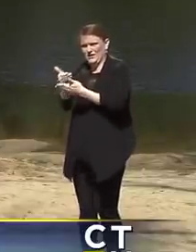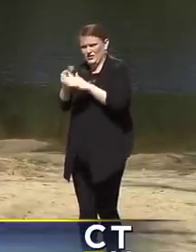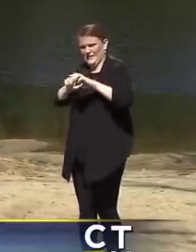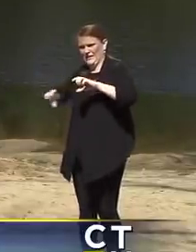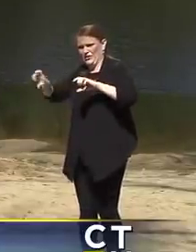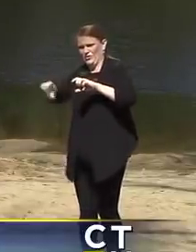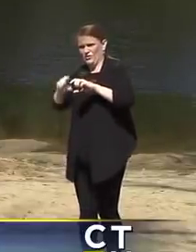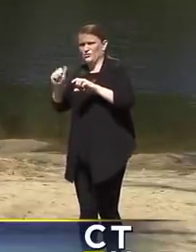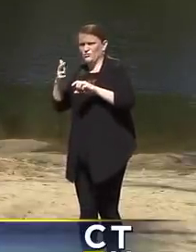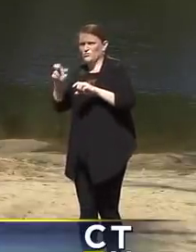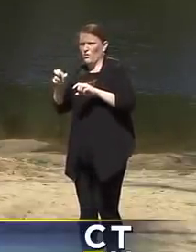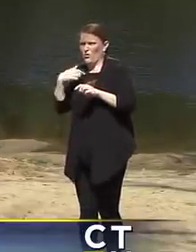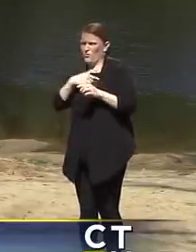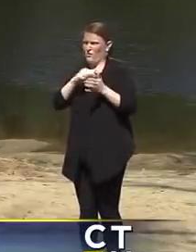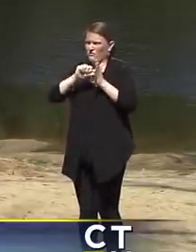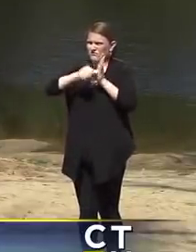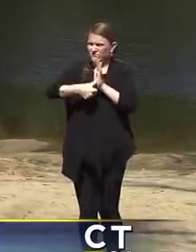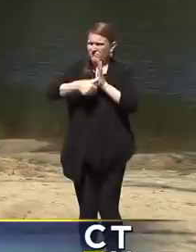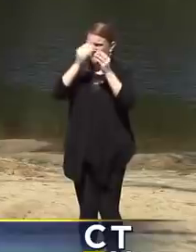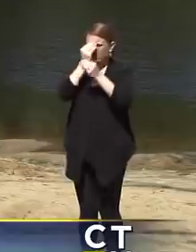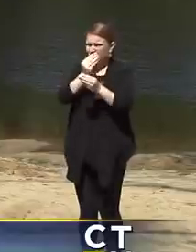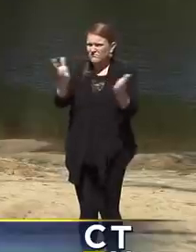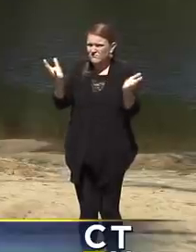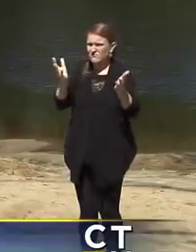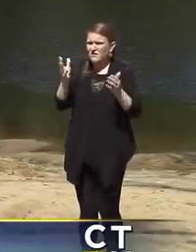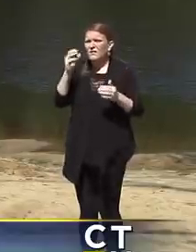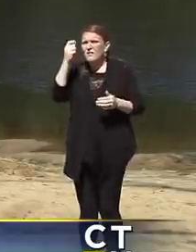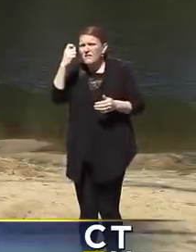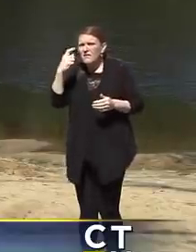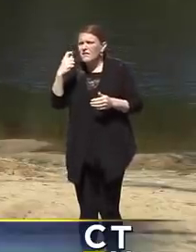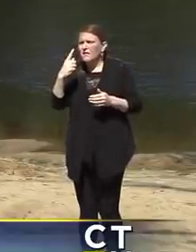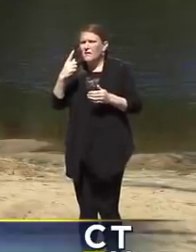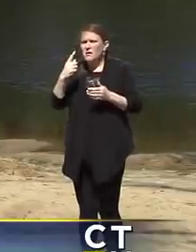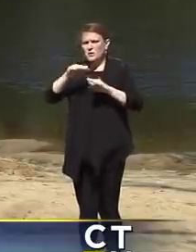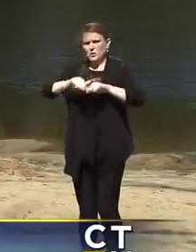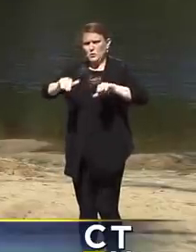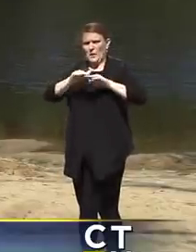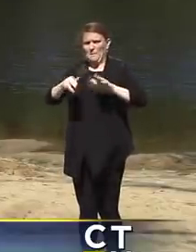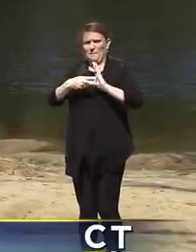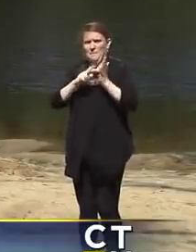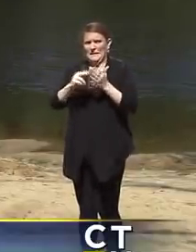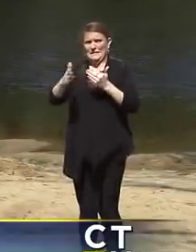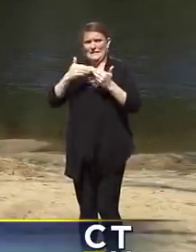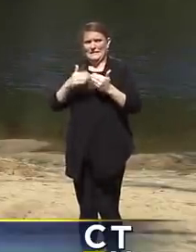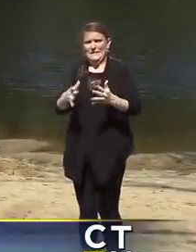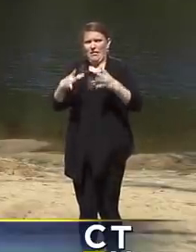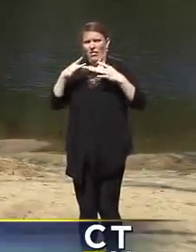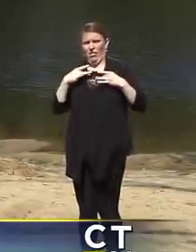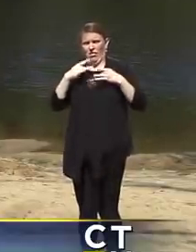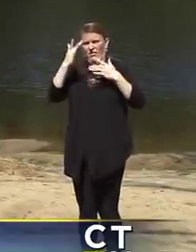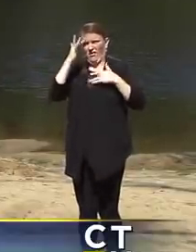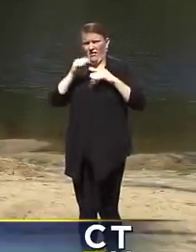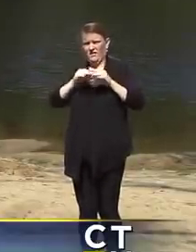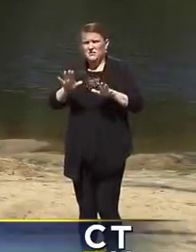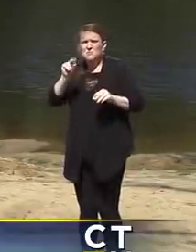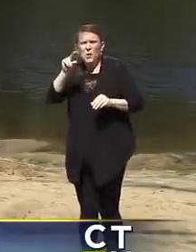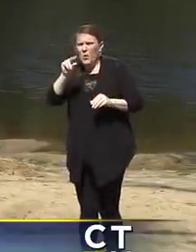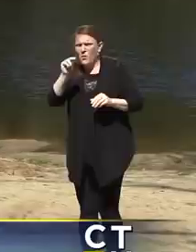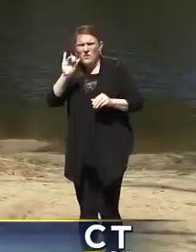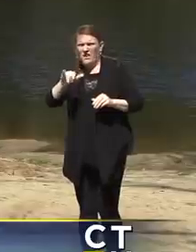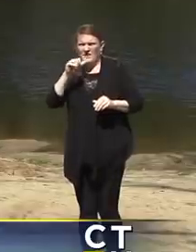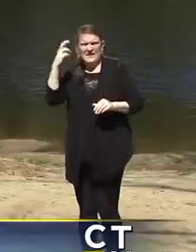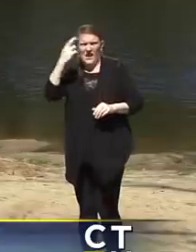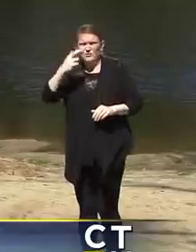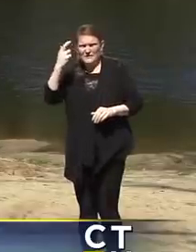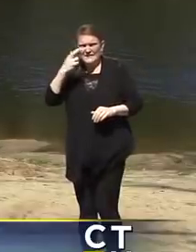recreational swimming is known to be a risk of coronavirus spread. That's not the case. It's because some of the beaches